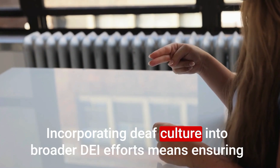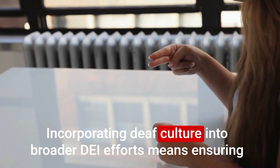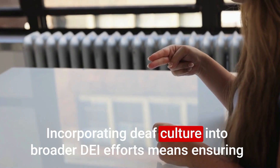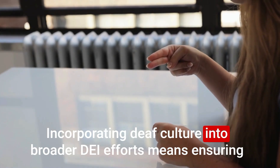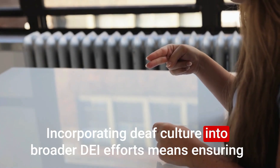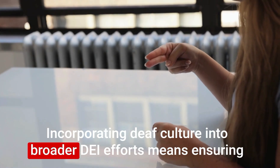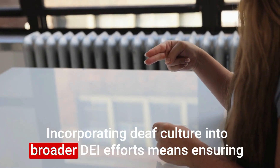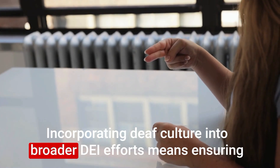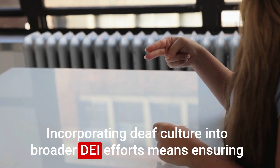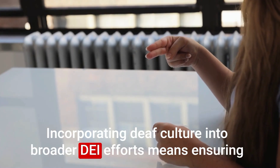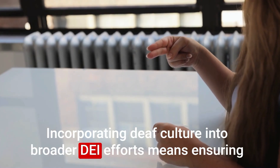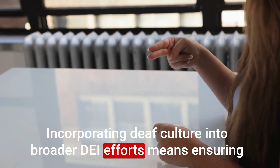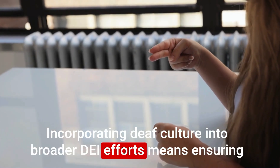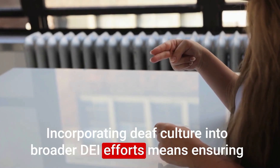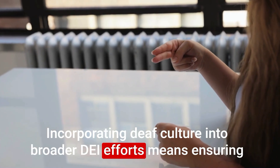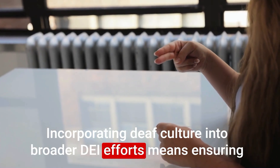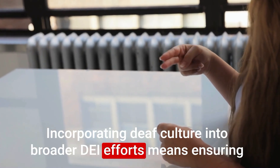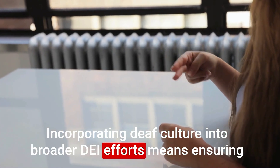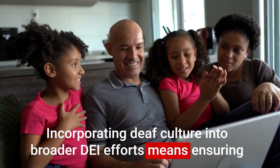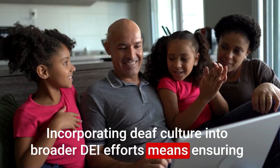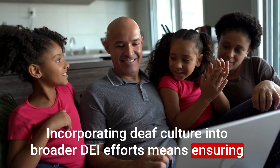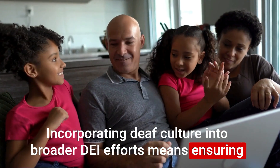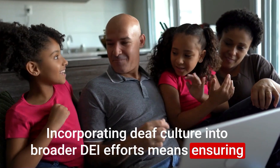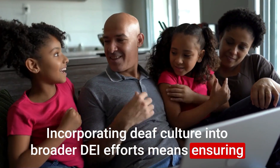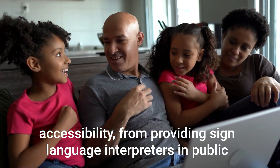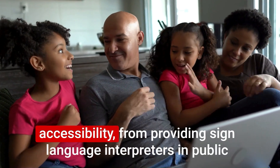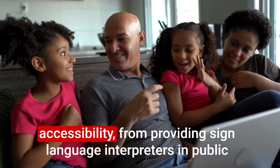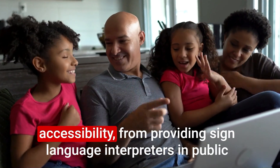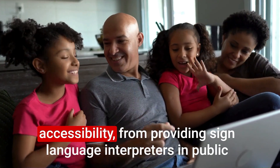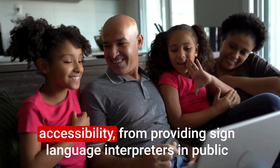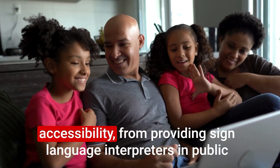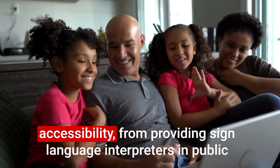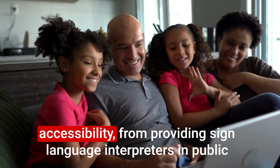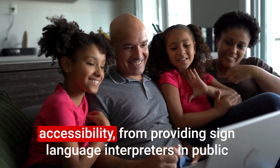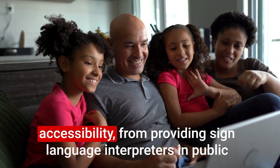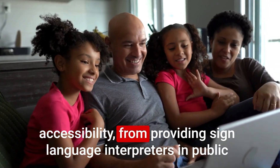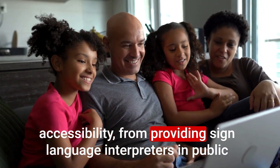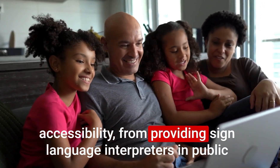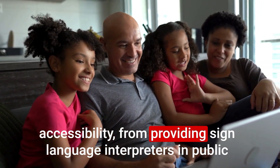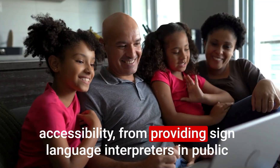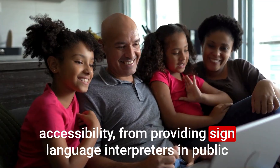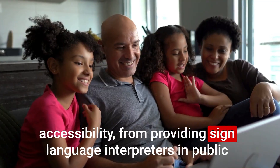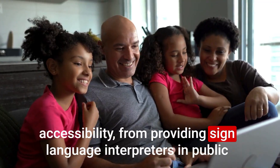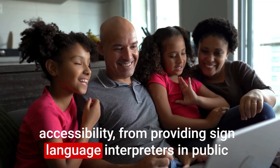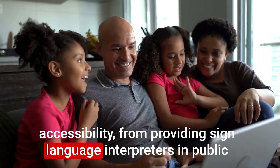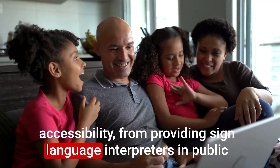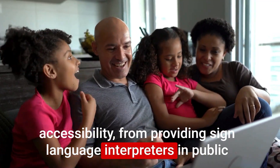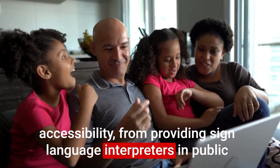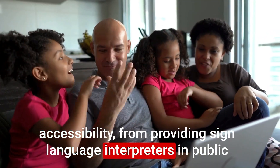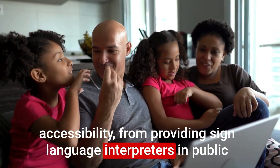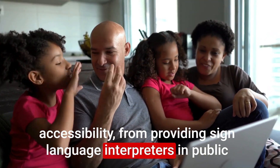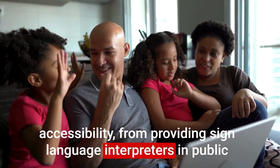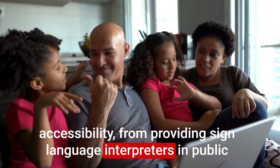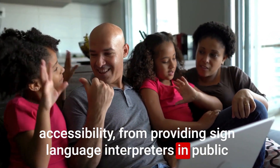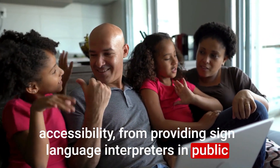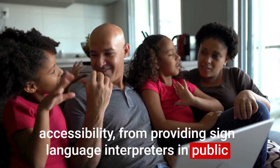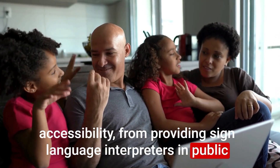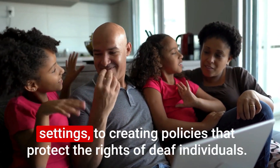culture into broader DEI efforts means ensuring accessibility, from providing sign language interpreters in public